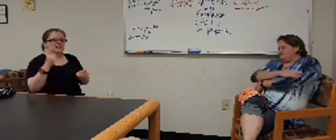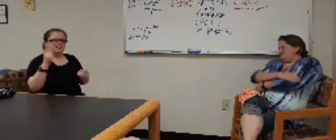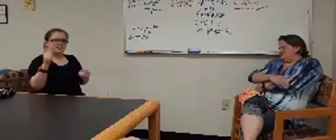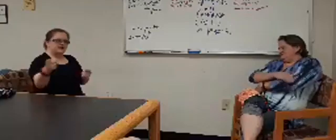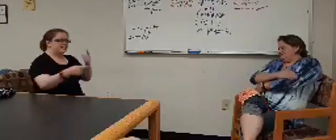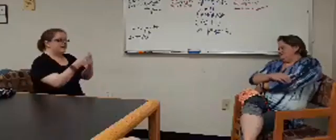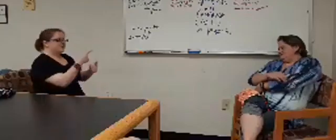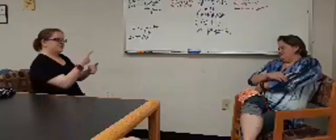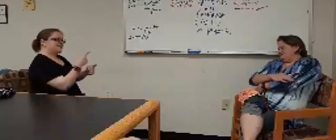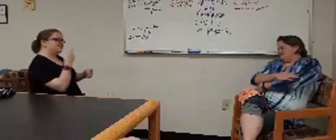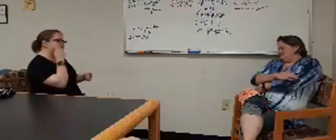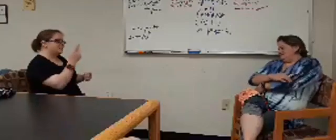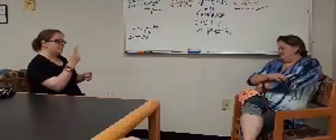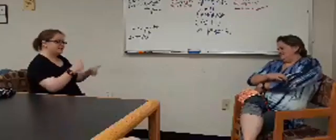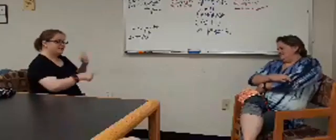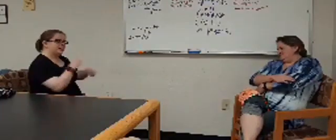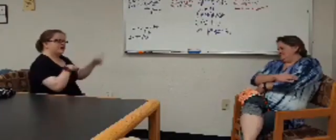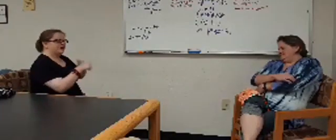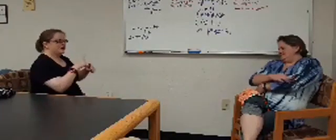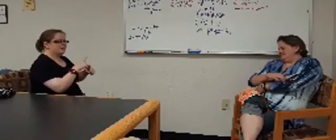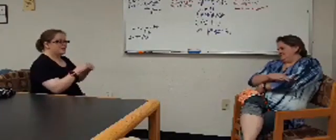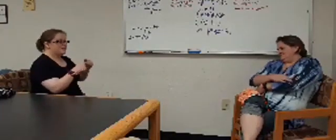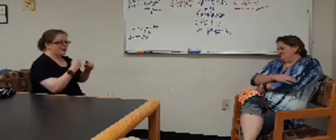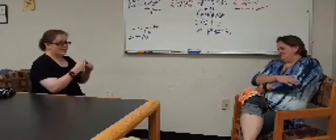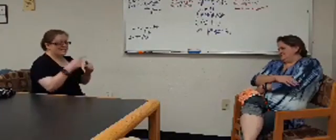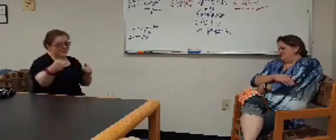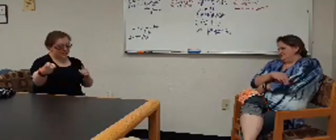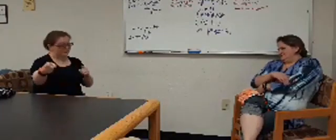he can't see us signing about him.